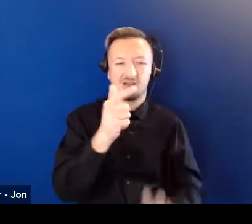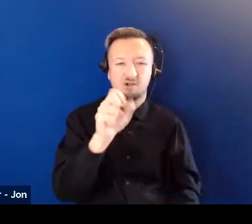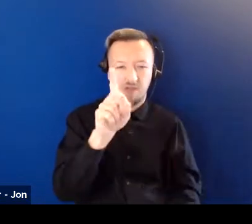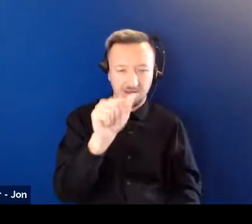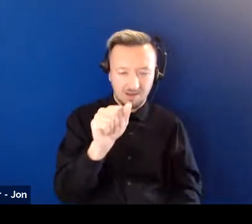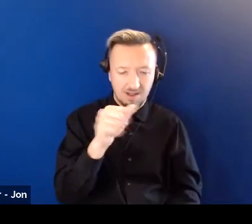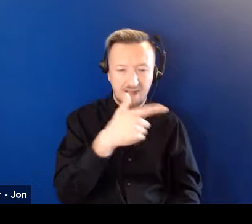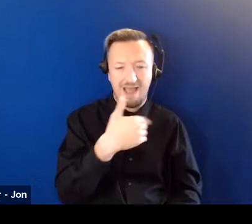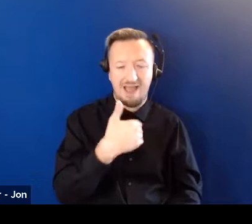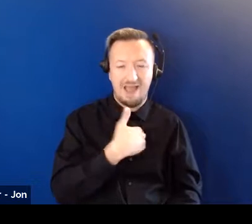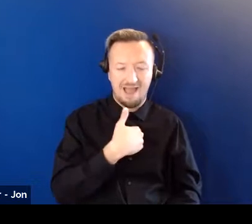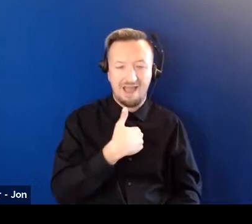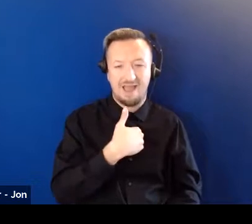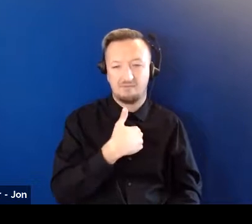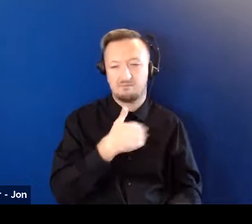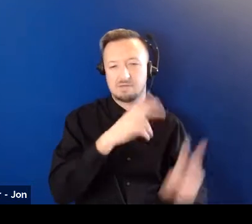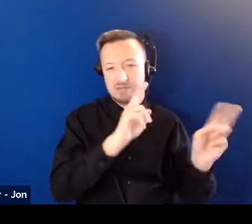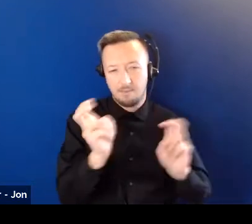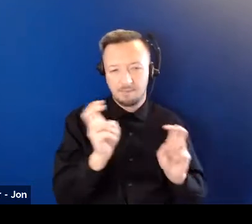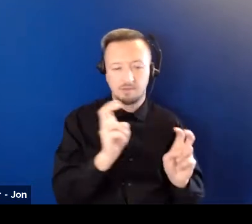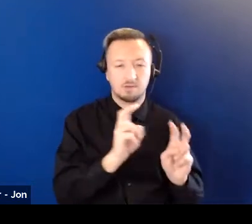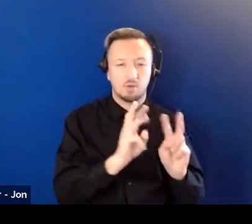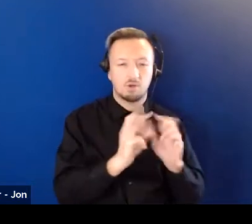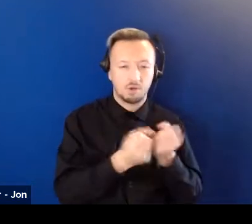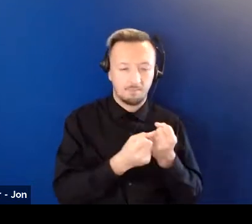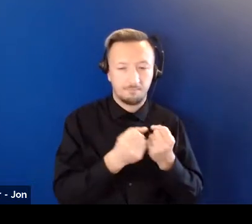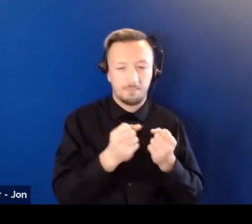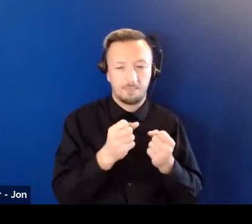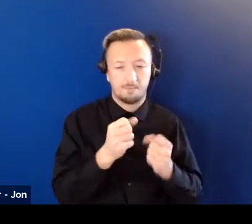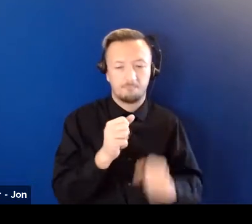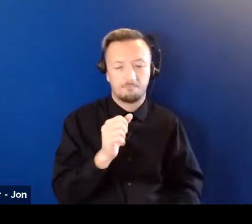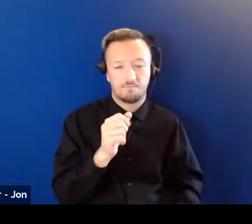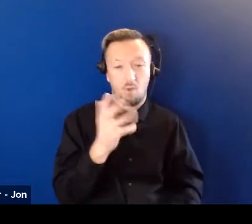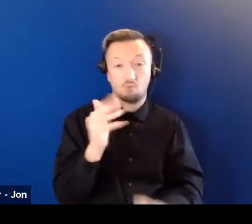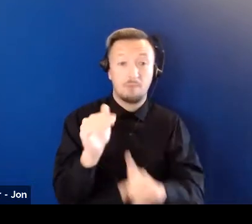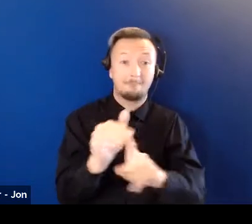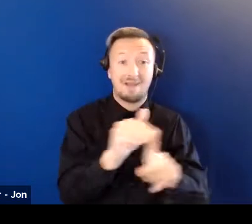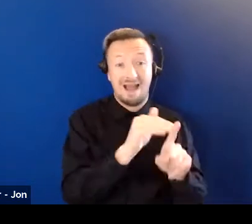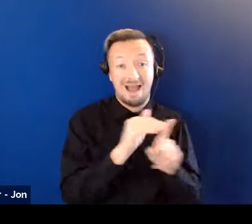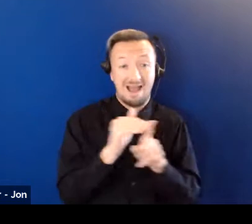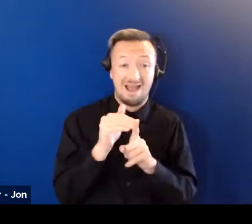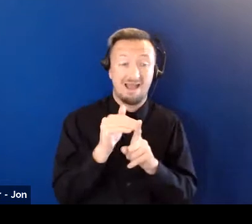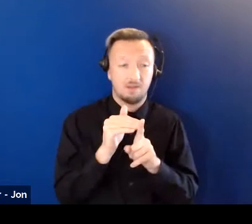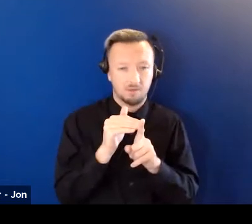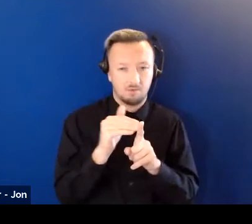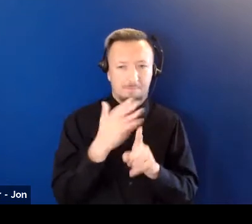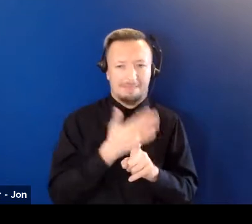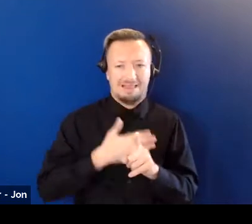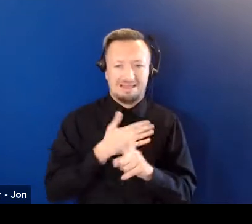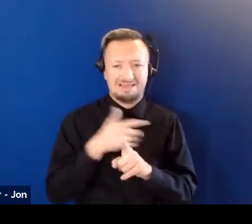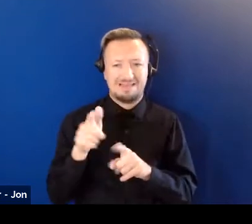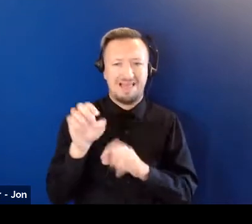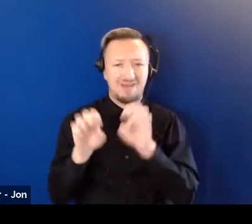the workshop. And I want to remind everyone to fill out those